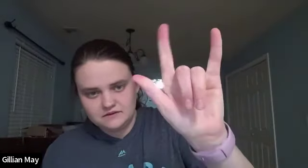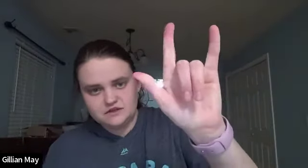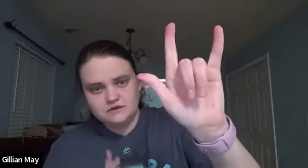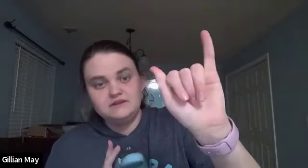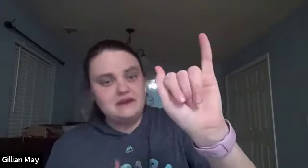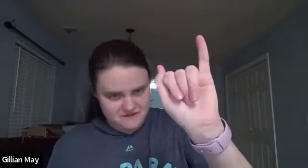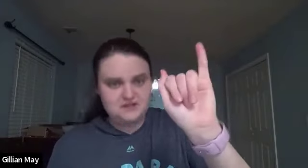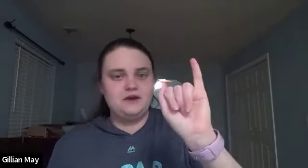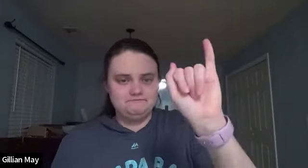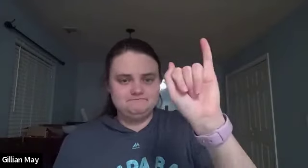So yeah, there you go.